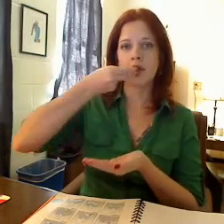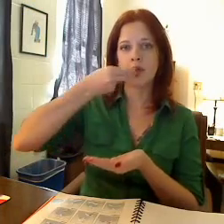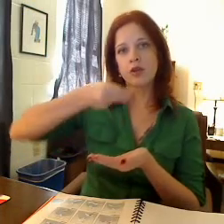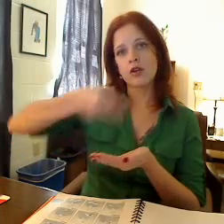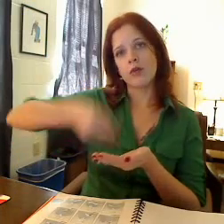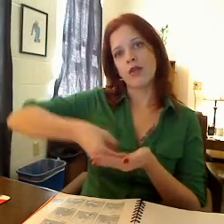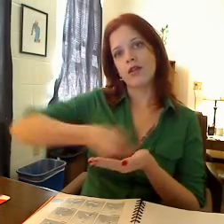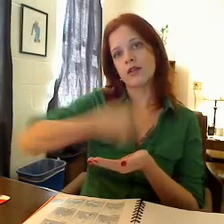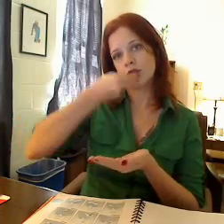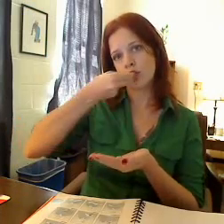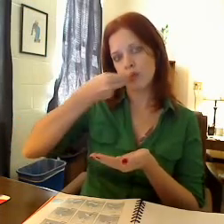and put it in your mouth. Soup.